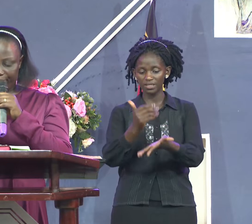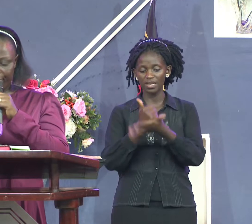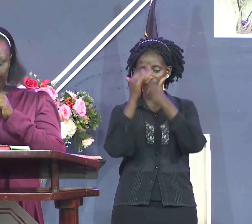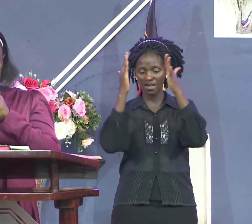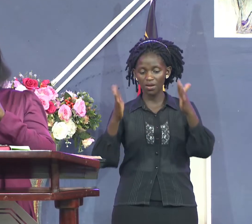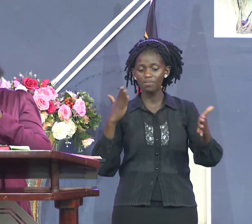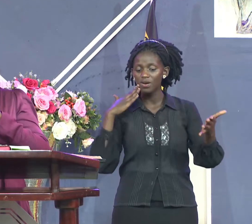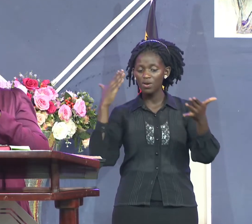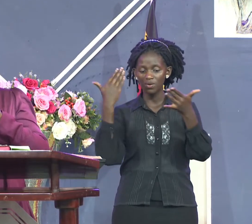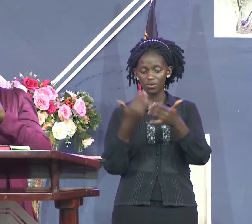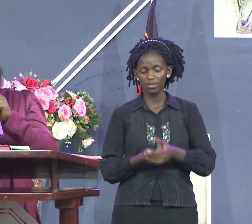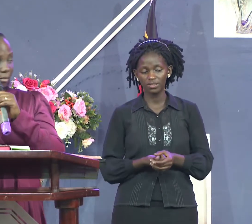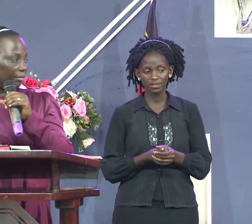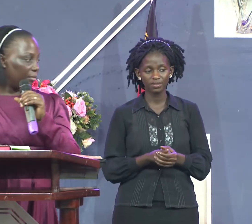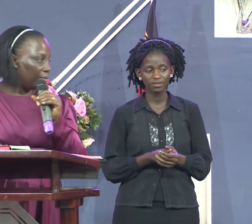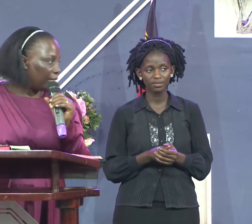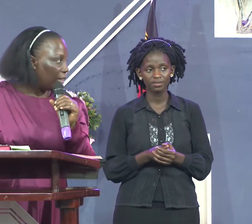him.